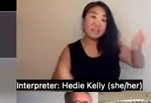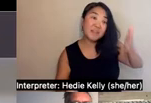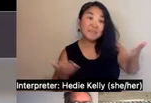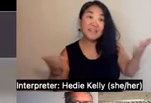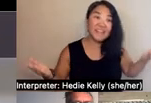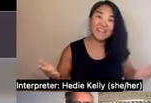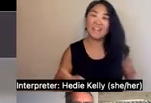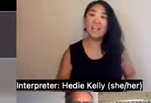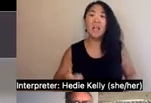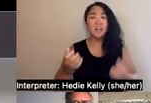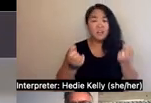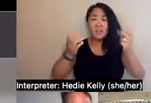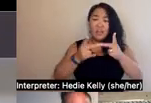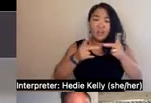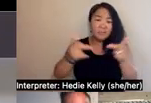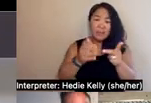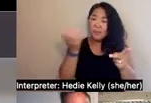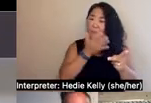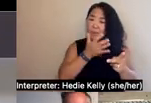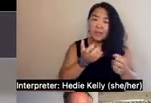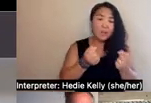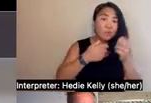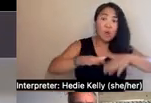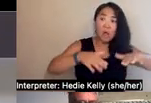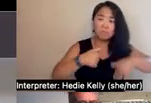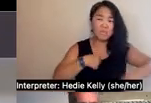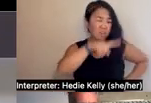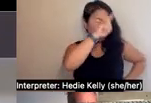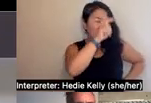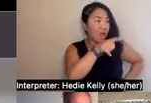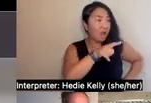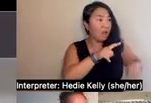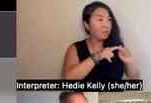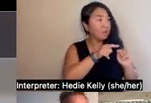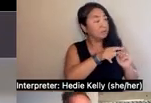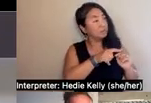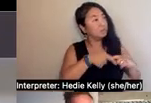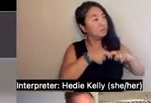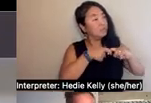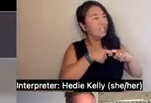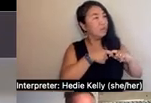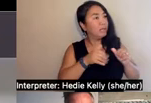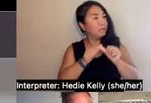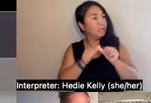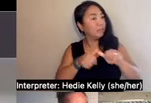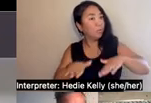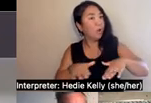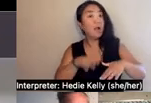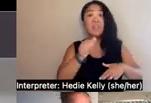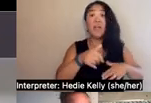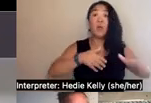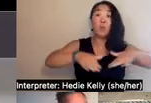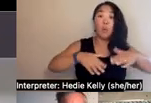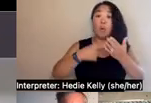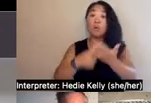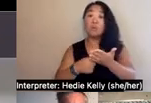There are so many places that we walk through that we have questions about, but we want to keep on walking. So the walk talks or perimeter panels, I haven't figured out a